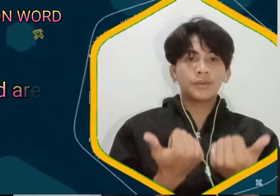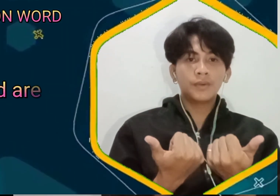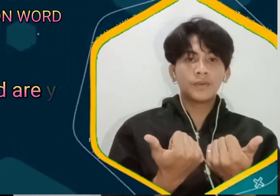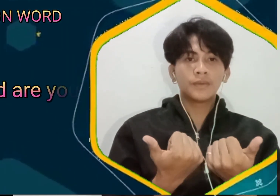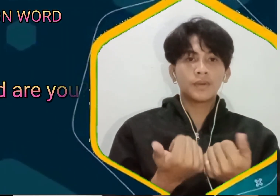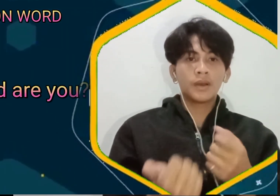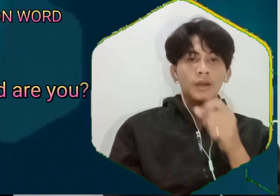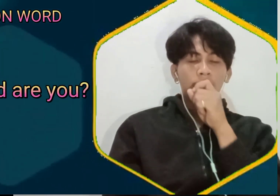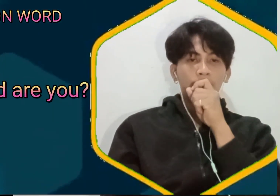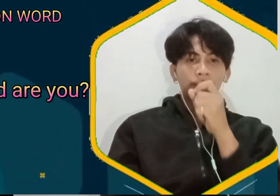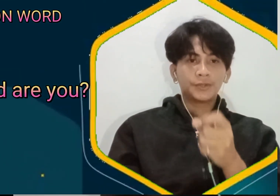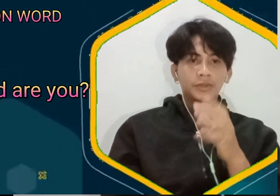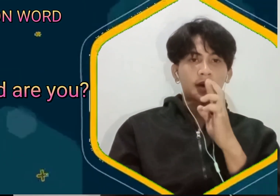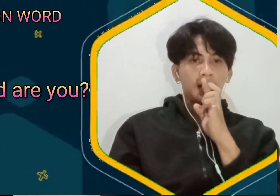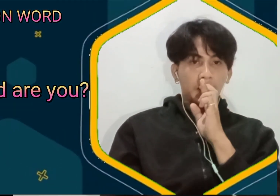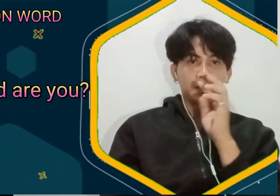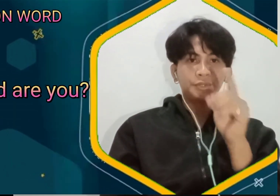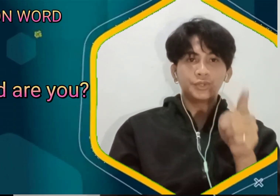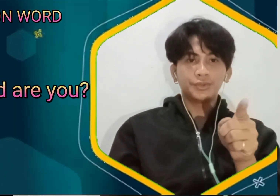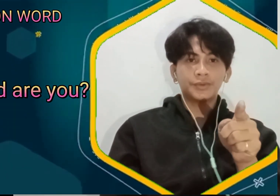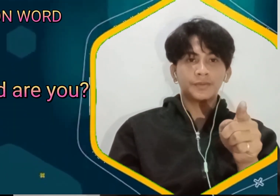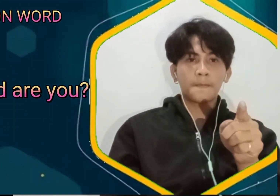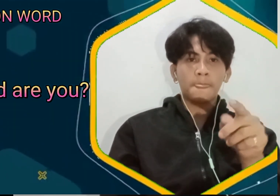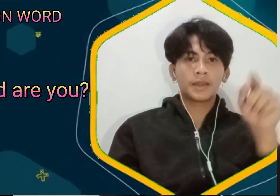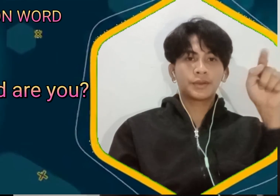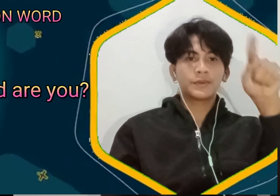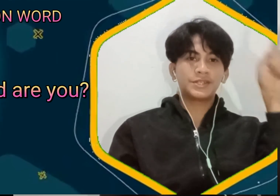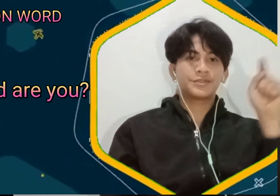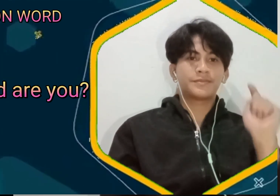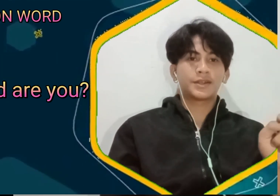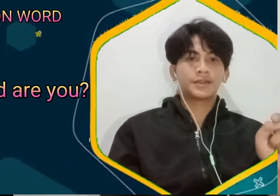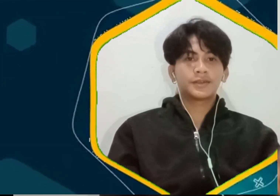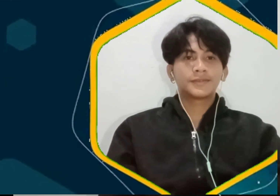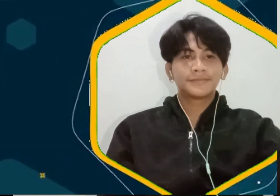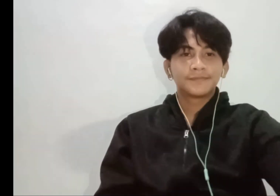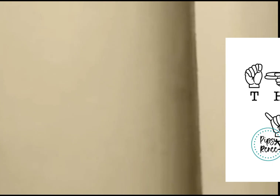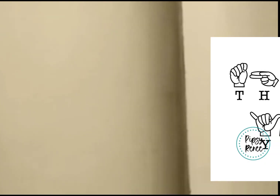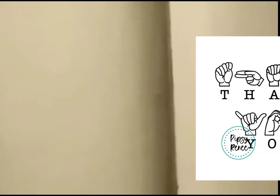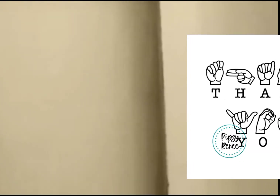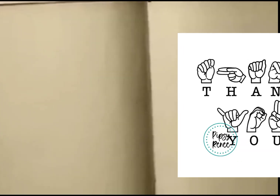How old are you? Question mark.